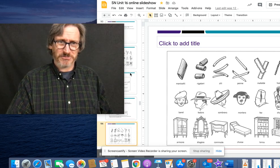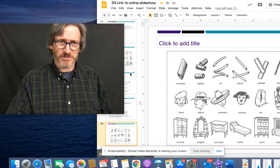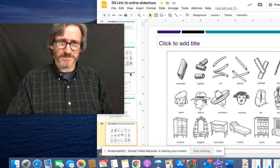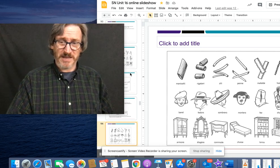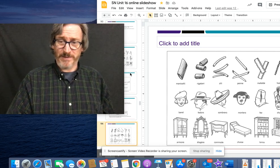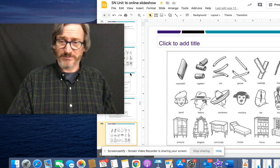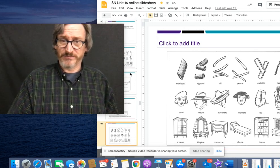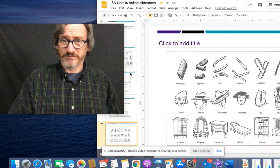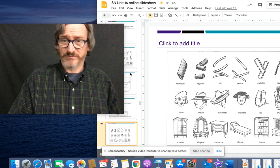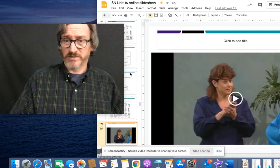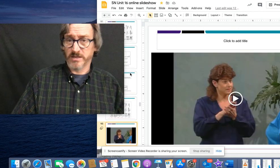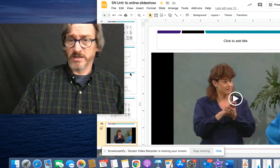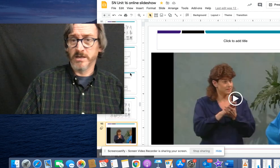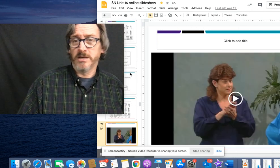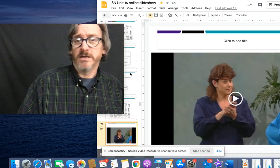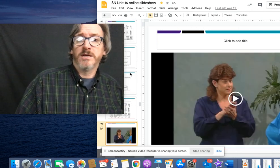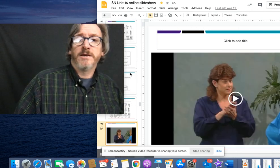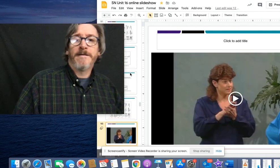that's just gross. Anyway.